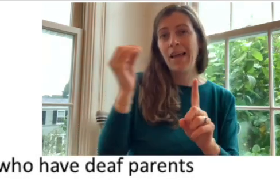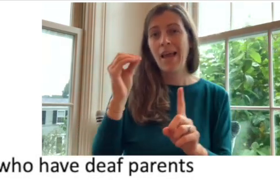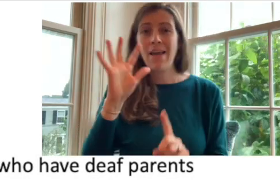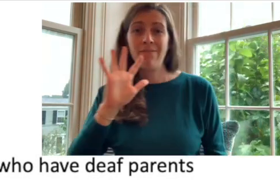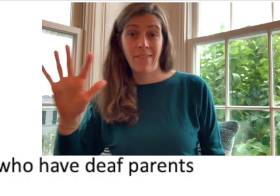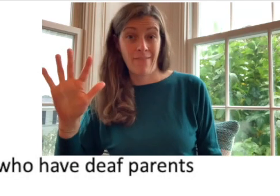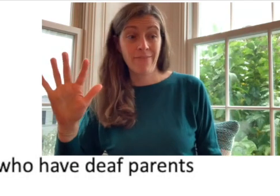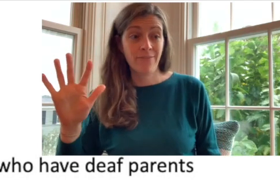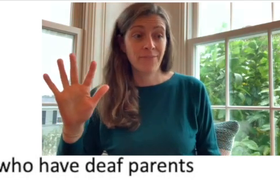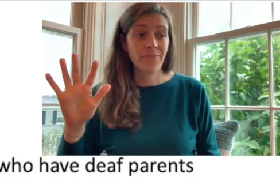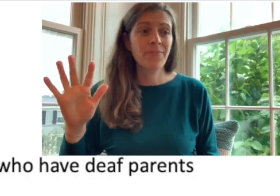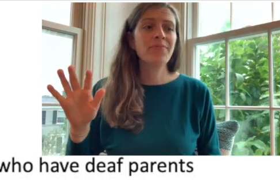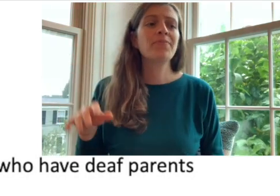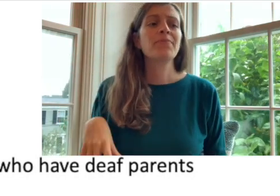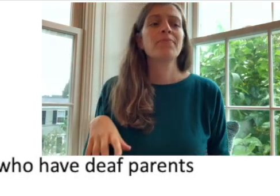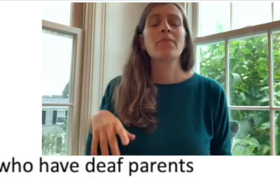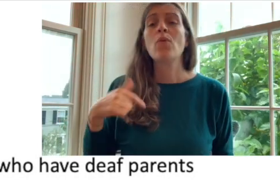months and 5 years old.